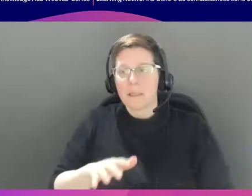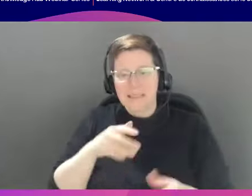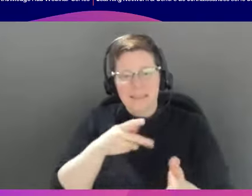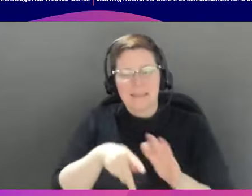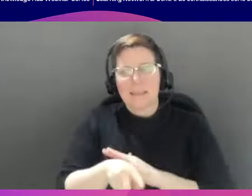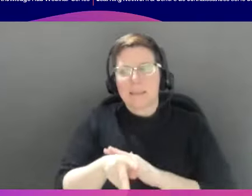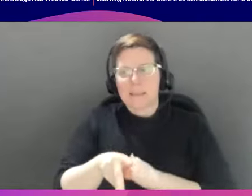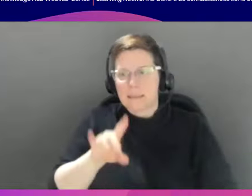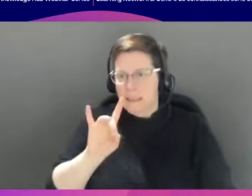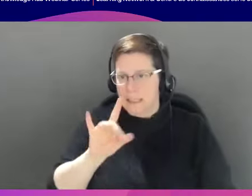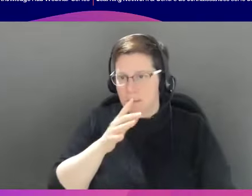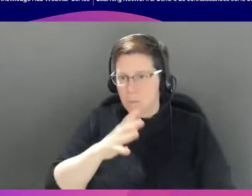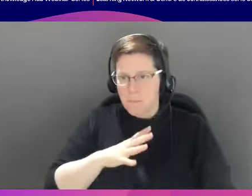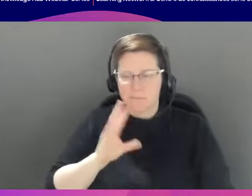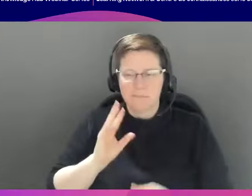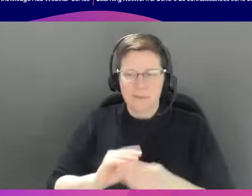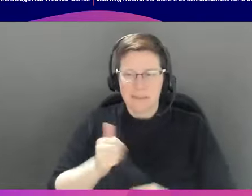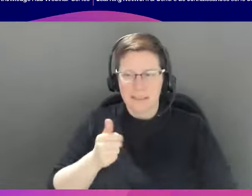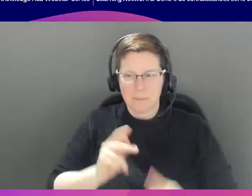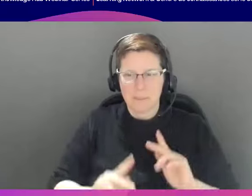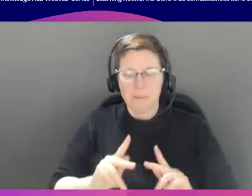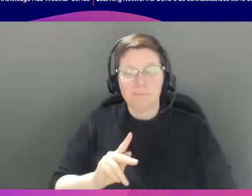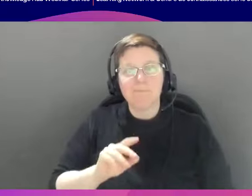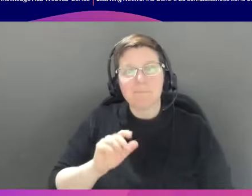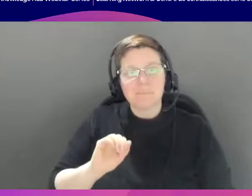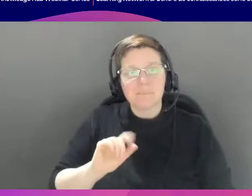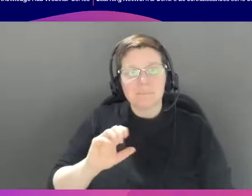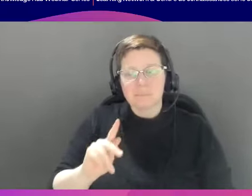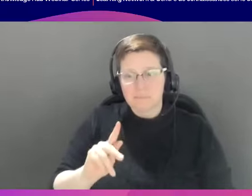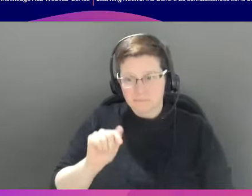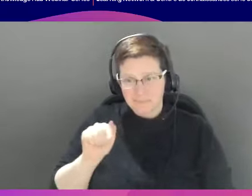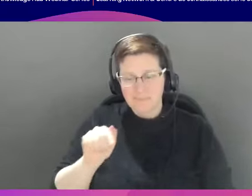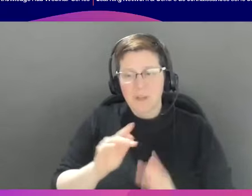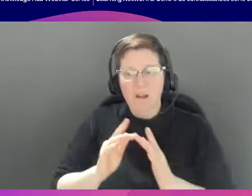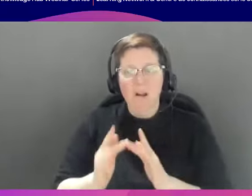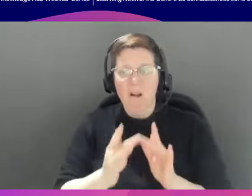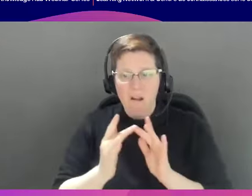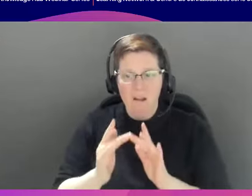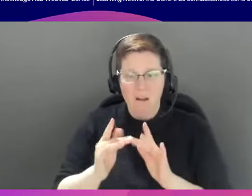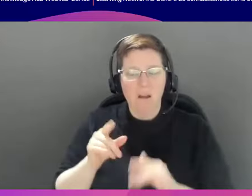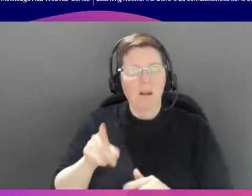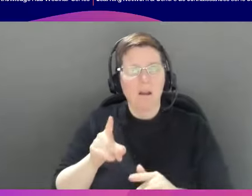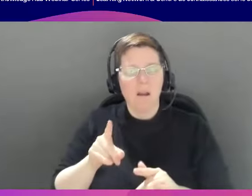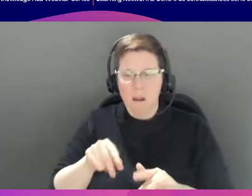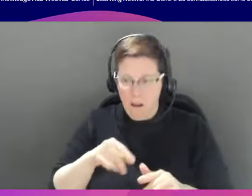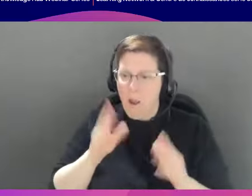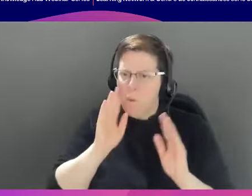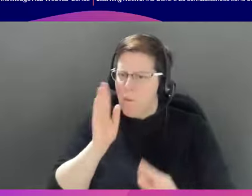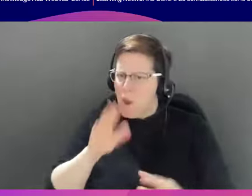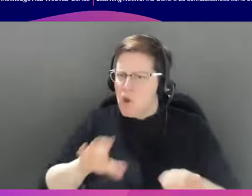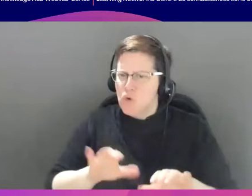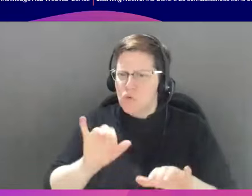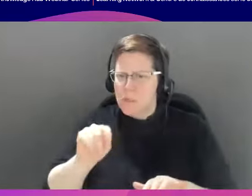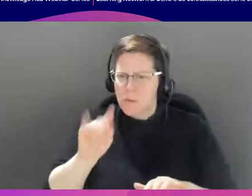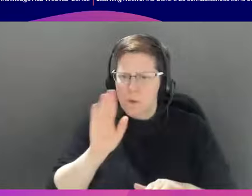Minassian also posted online about his alliance to the incel rebellion and also praised Elliot Rodger, a 2014 incel individual